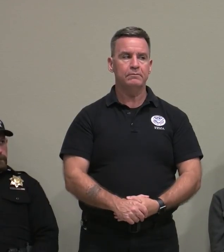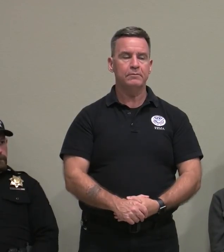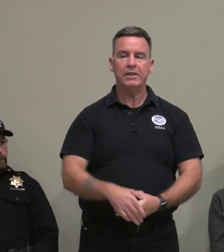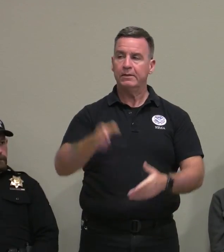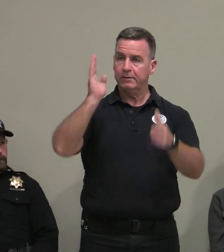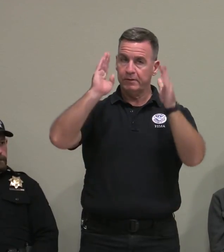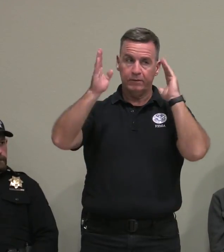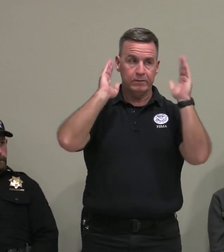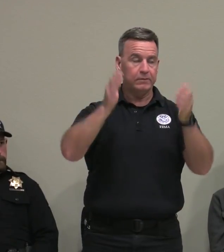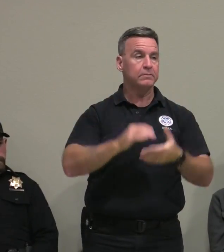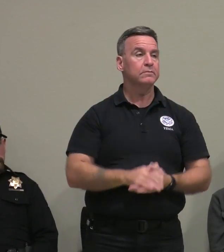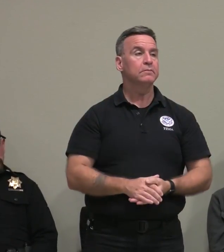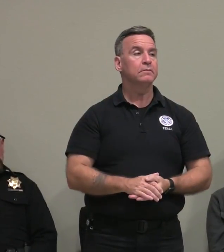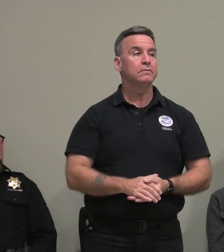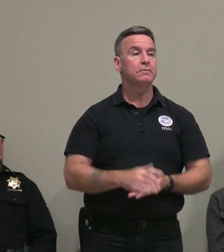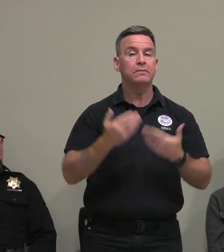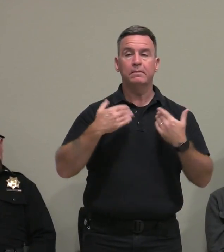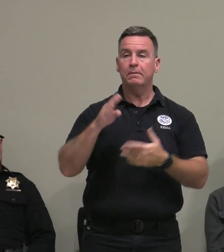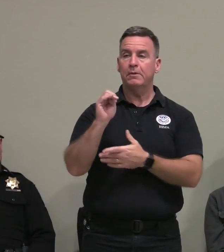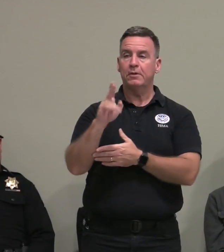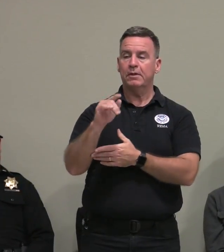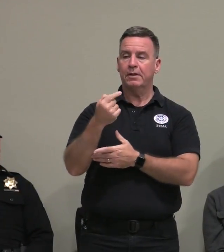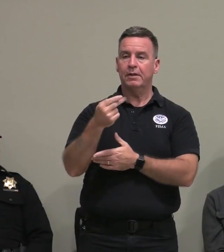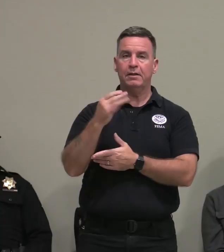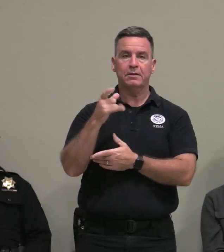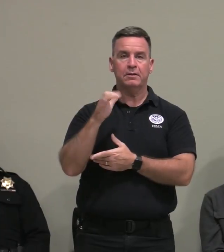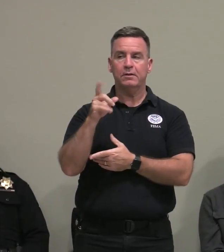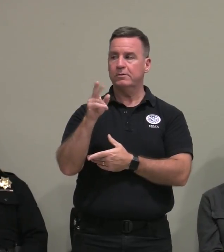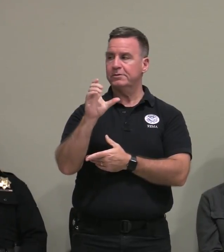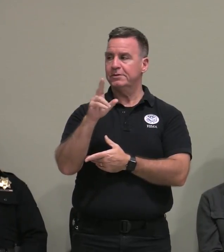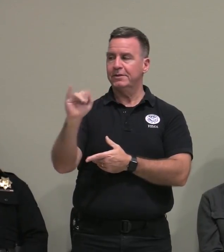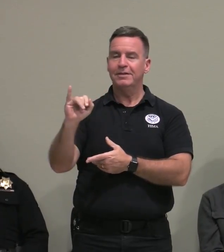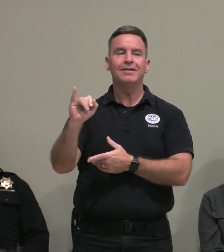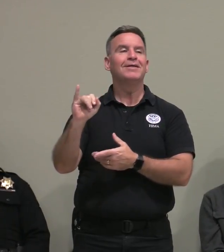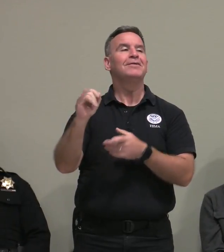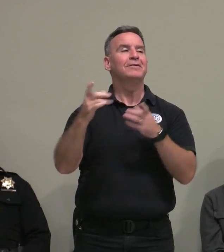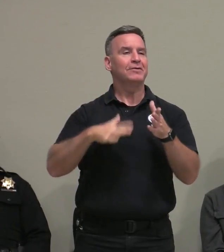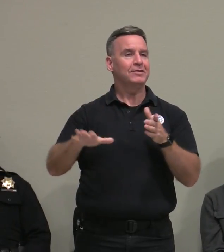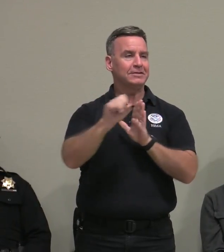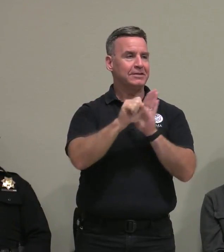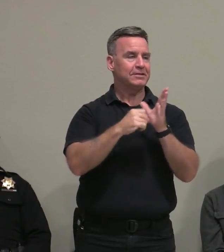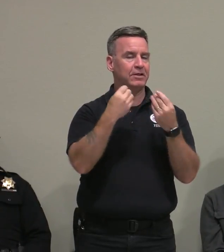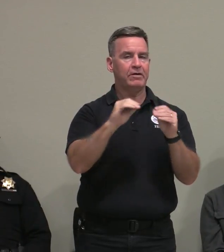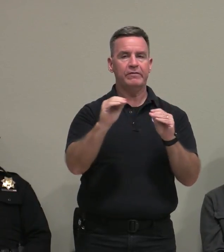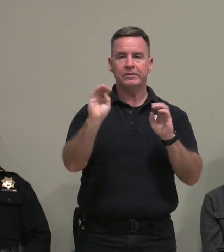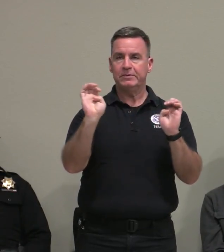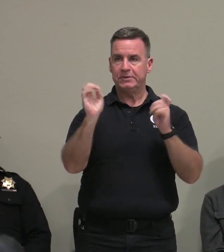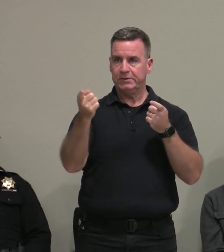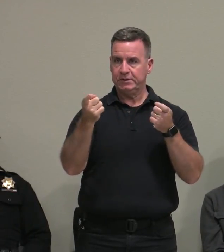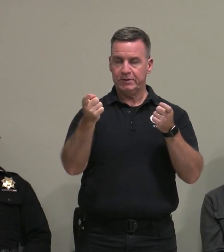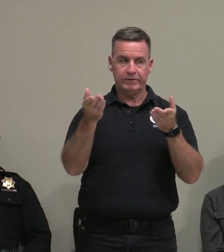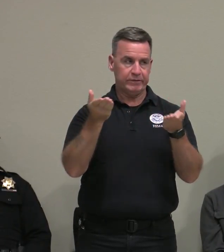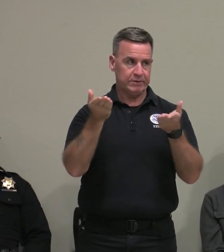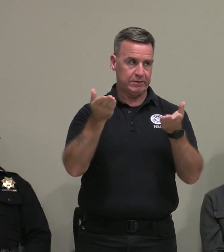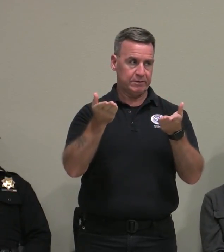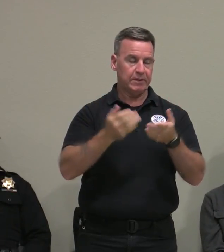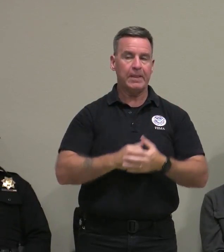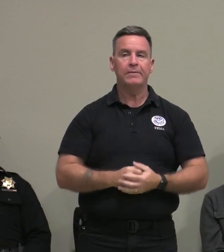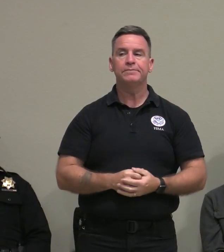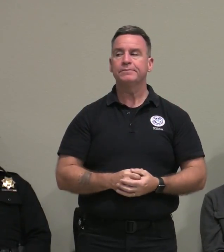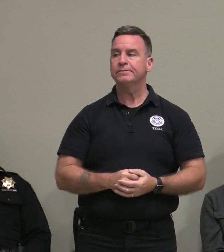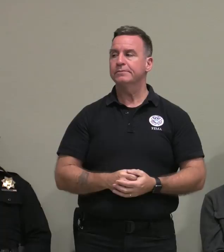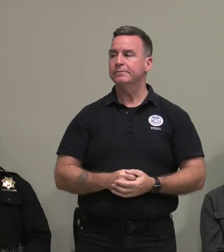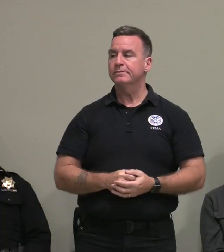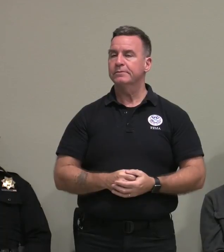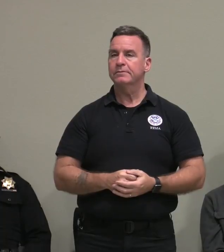Good evening. My name is Mark Gallarducci. I'm director of your state's Office of Emergency Services. And